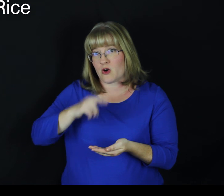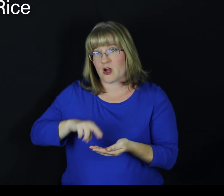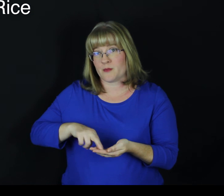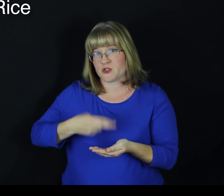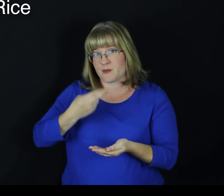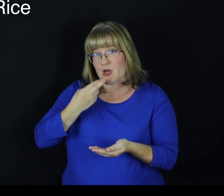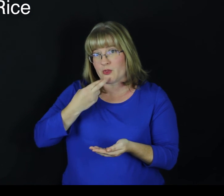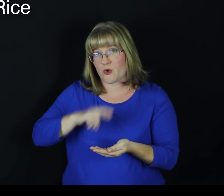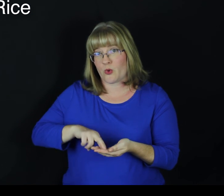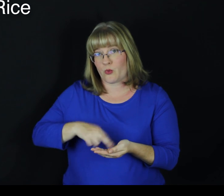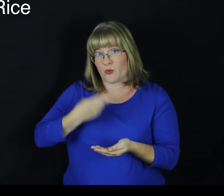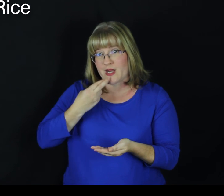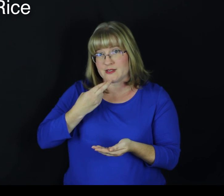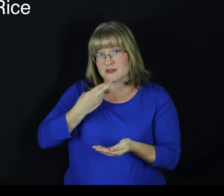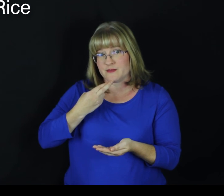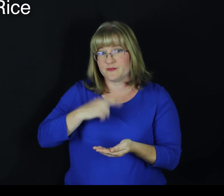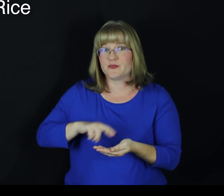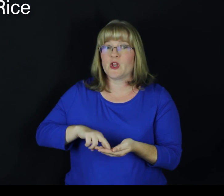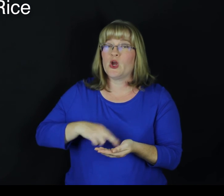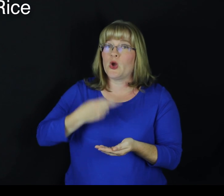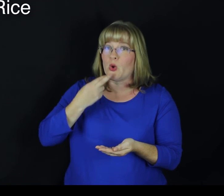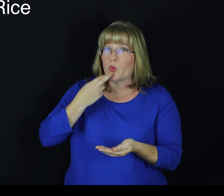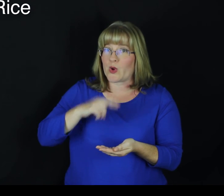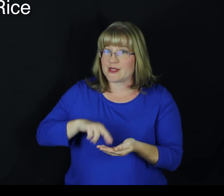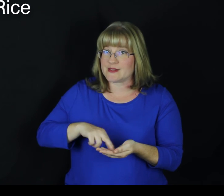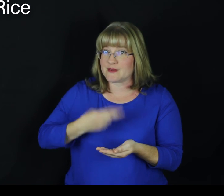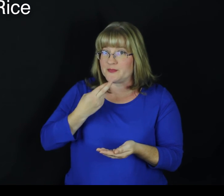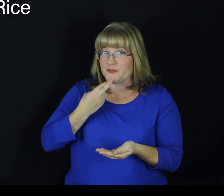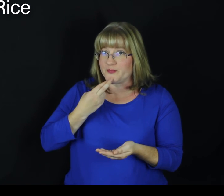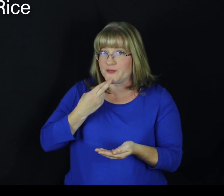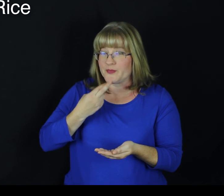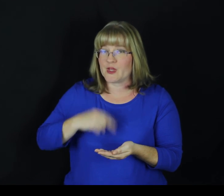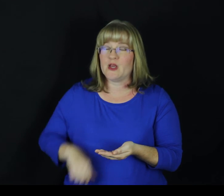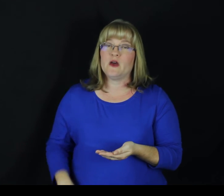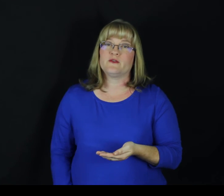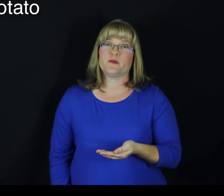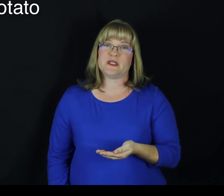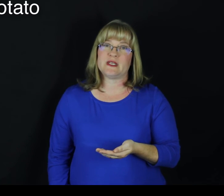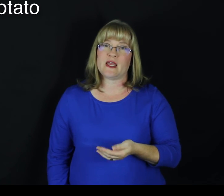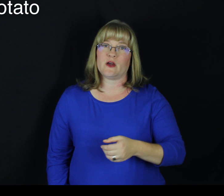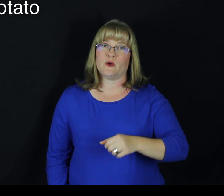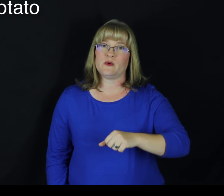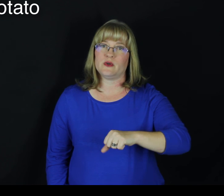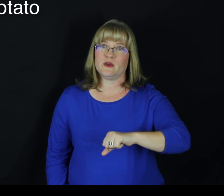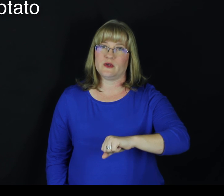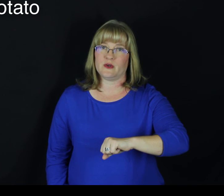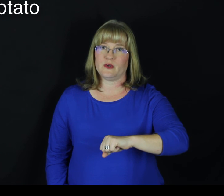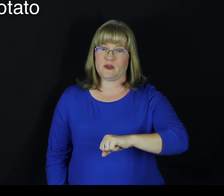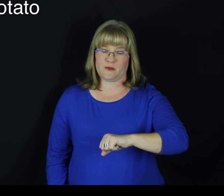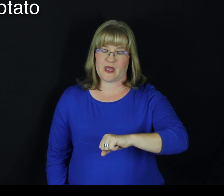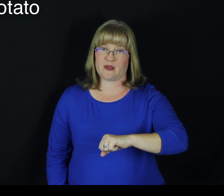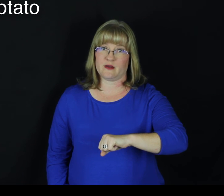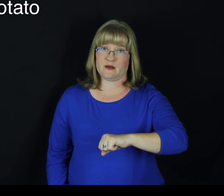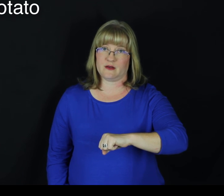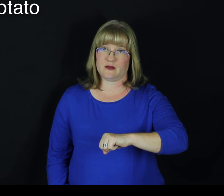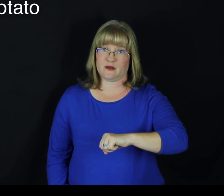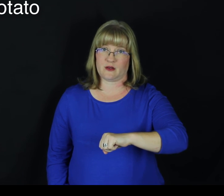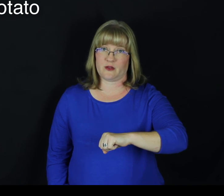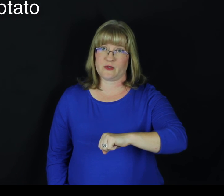R up to your mouth. Rice, rice. For potato, you make a closed